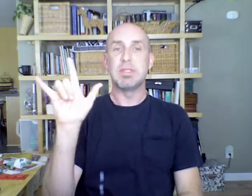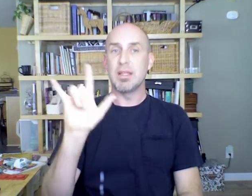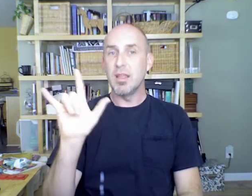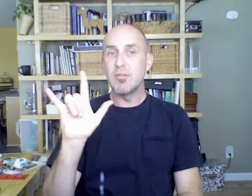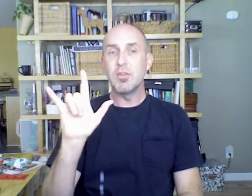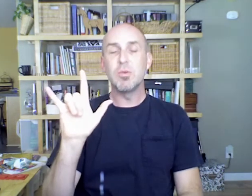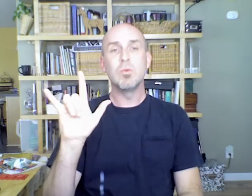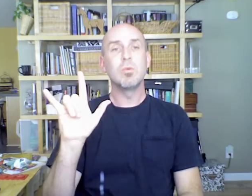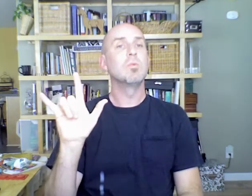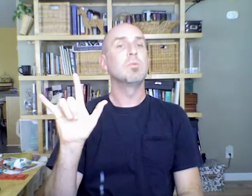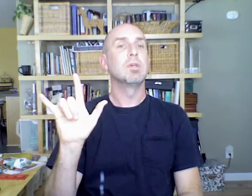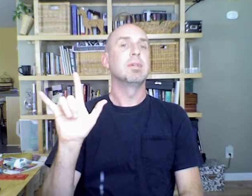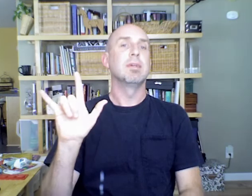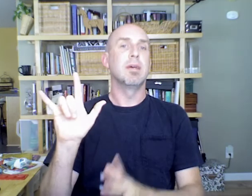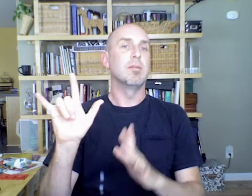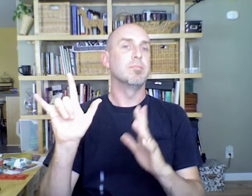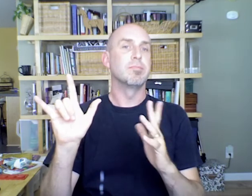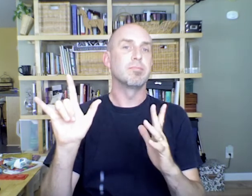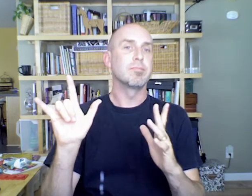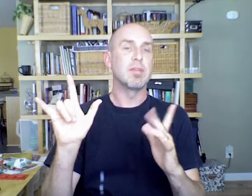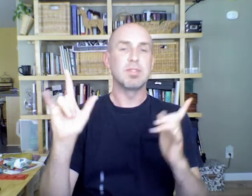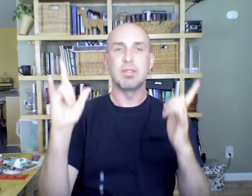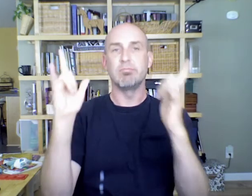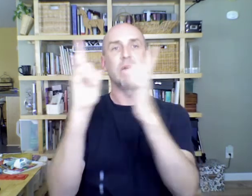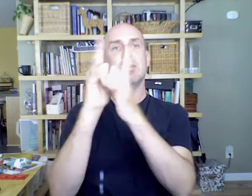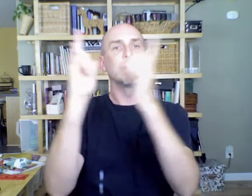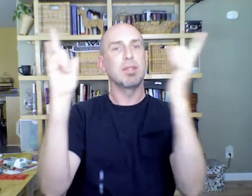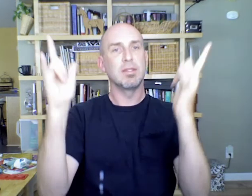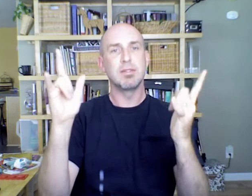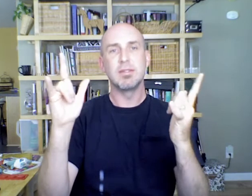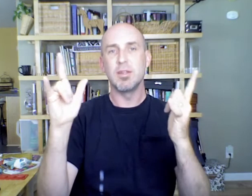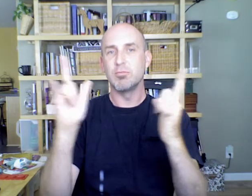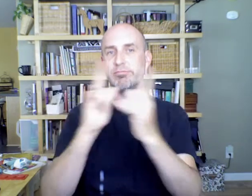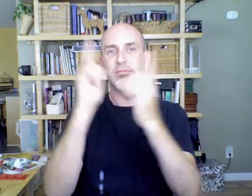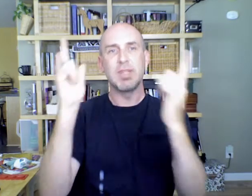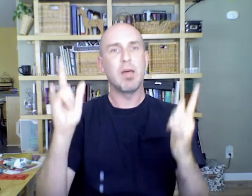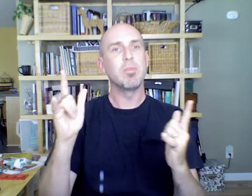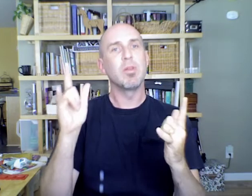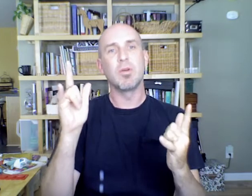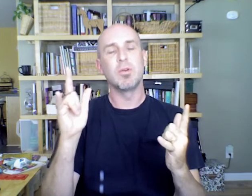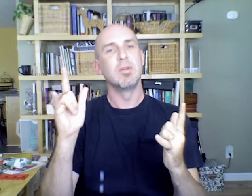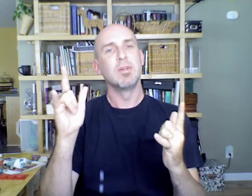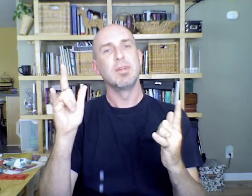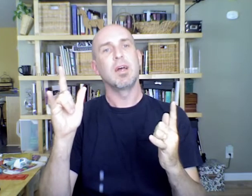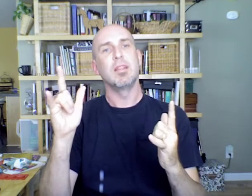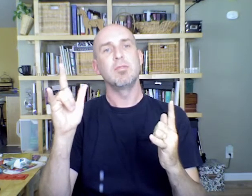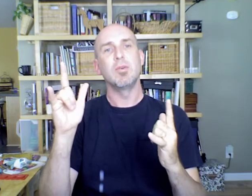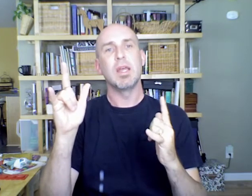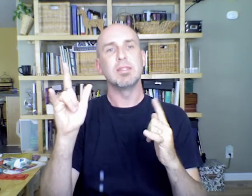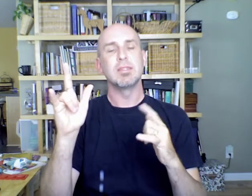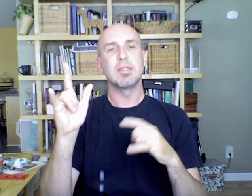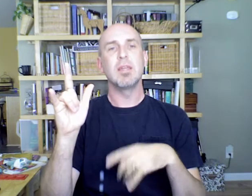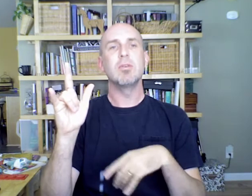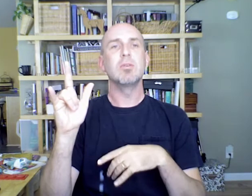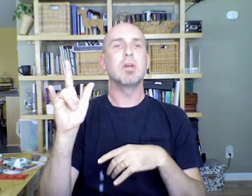love you. I've seen parents and kids, tap their I love you hands together. I've